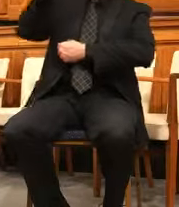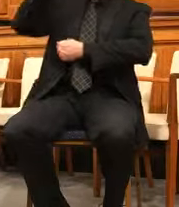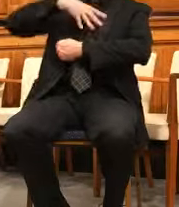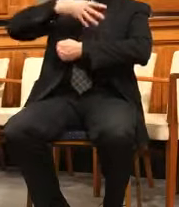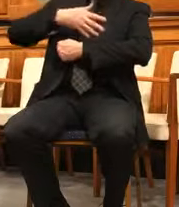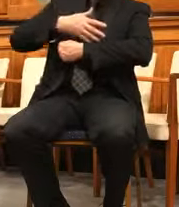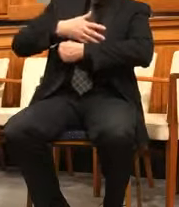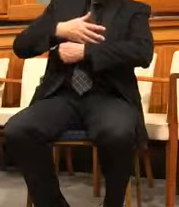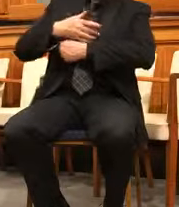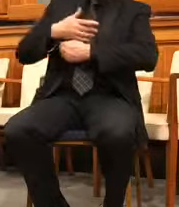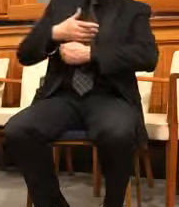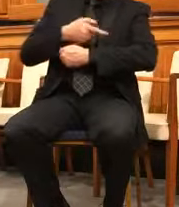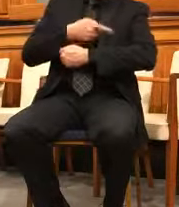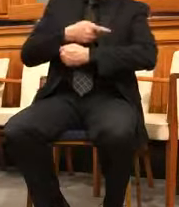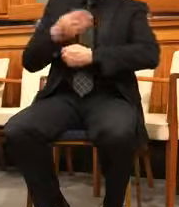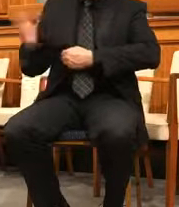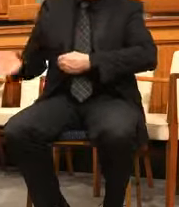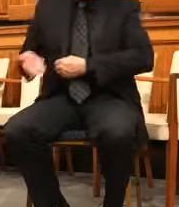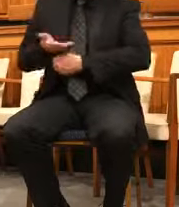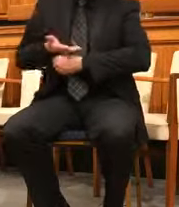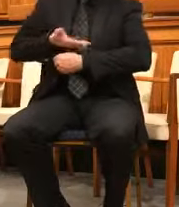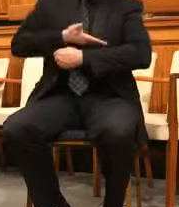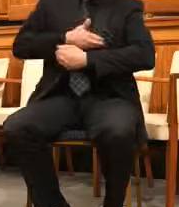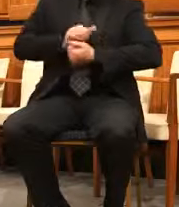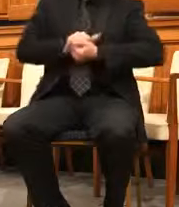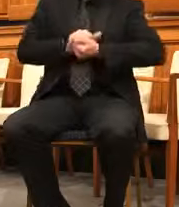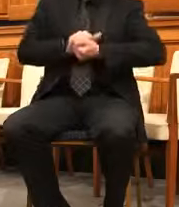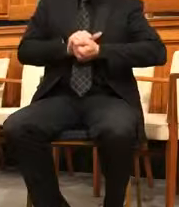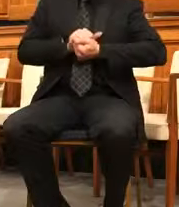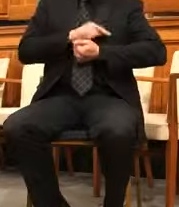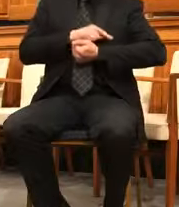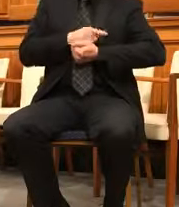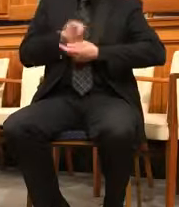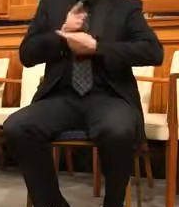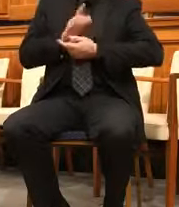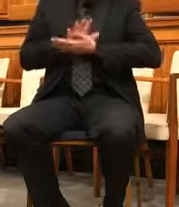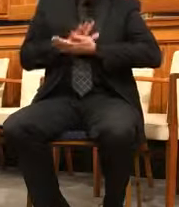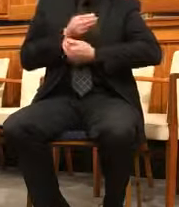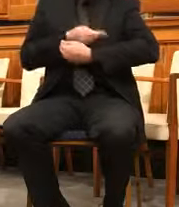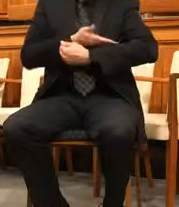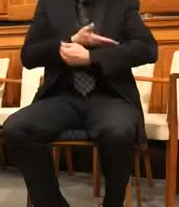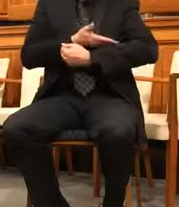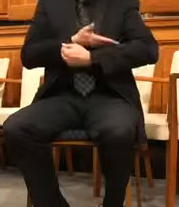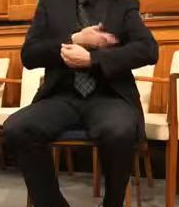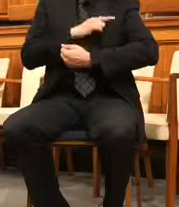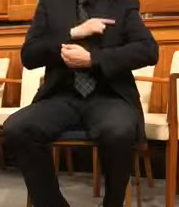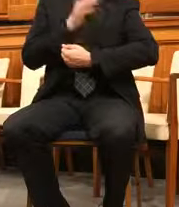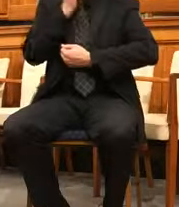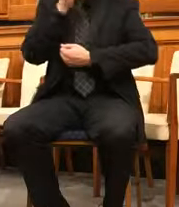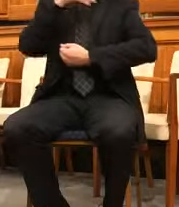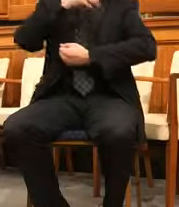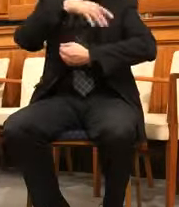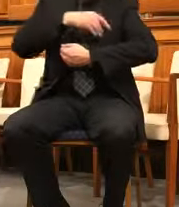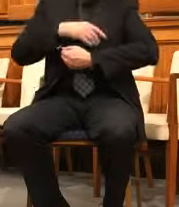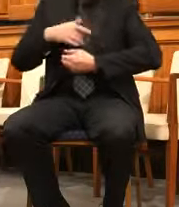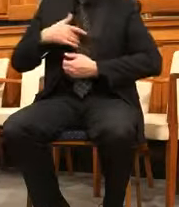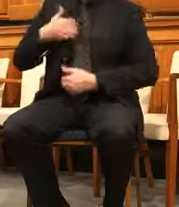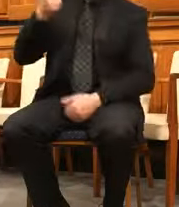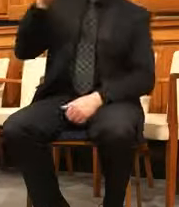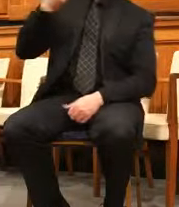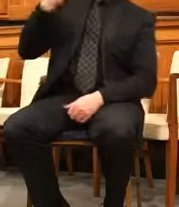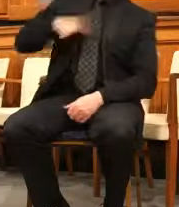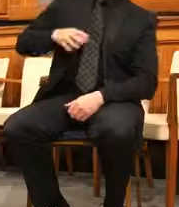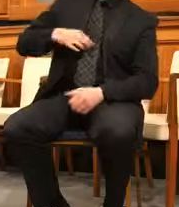baby, somehow that imparted grace to you and acceptance with God. So you're all right. You've nothing